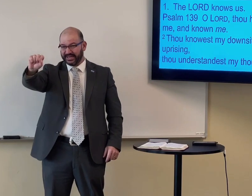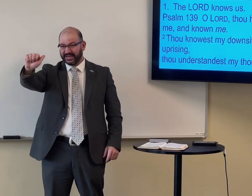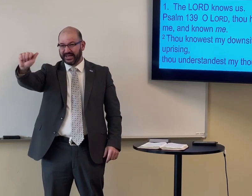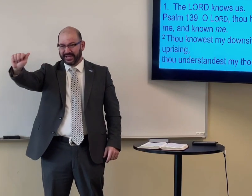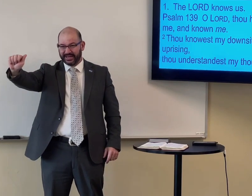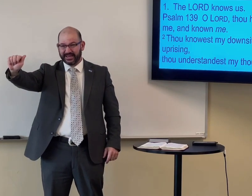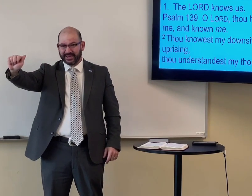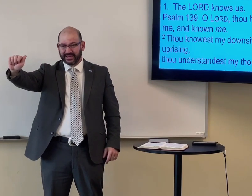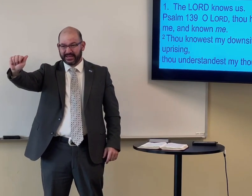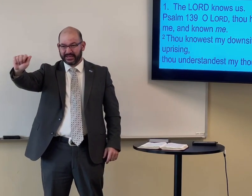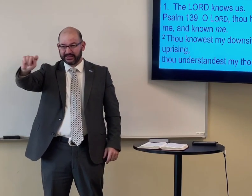T-A-S.